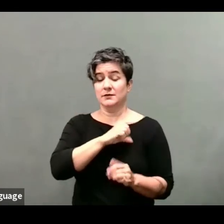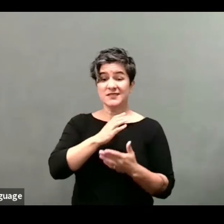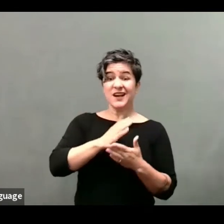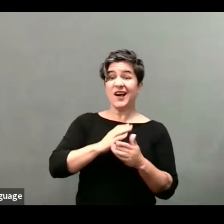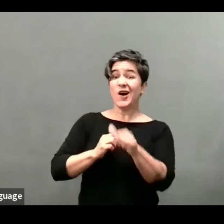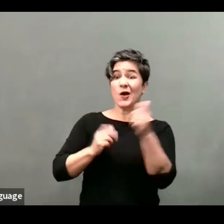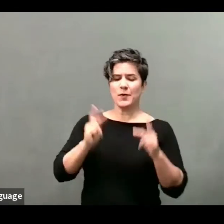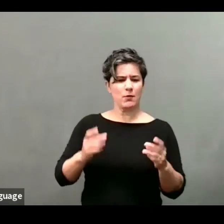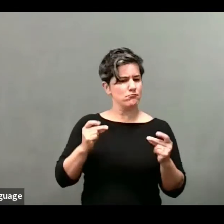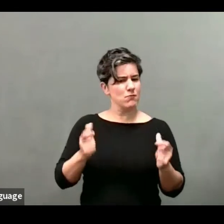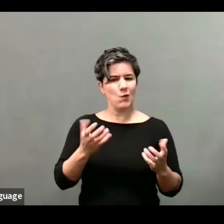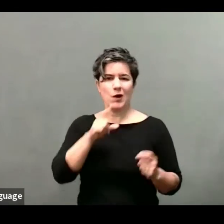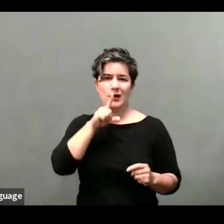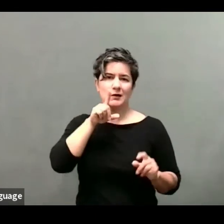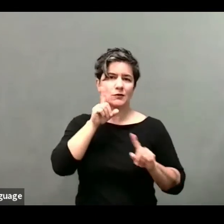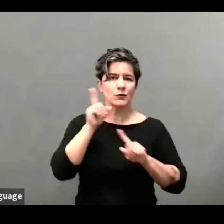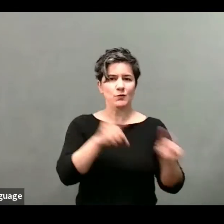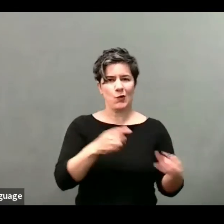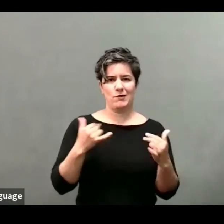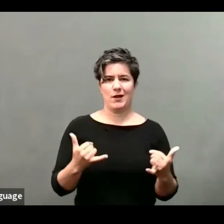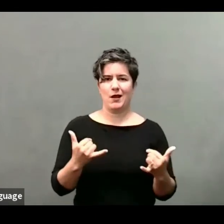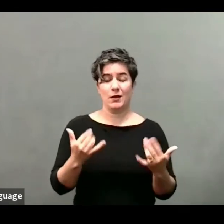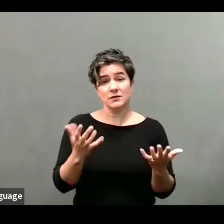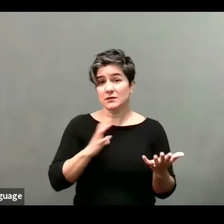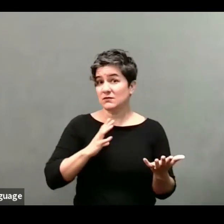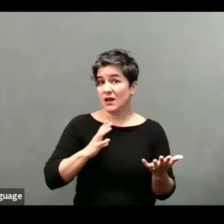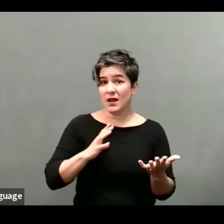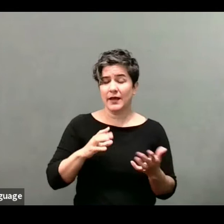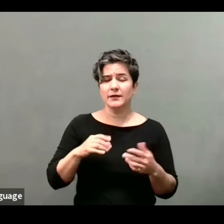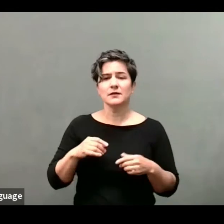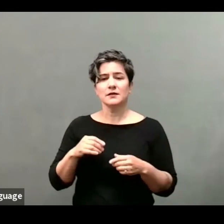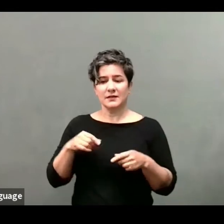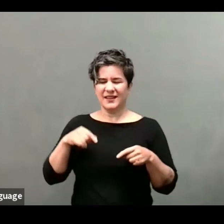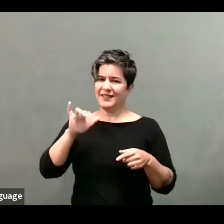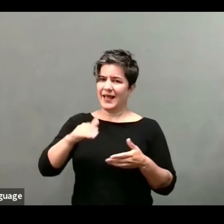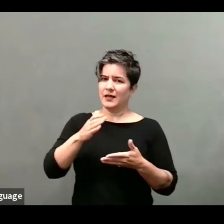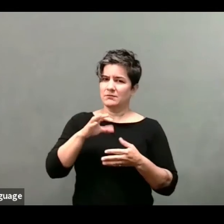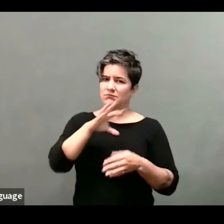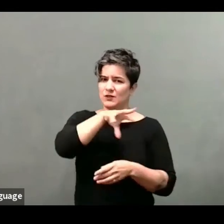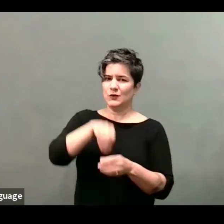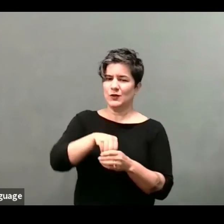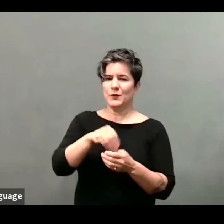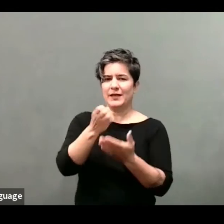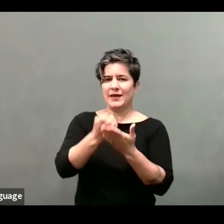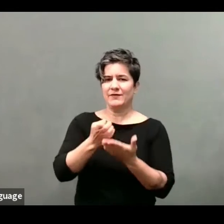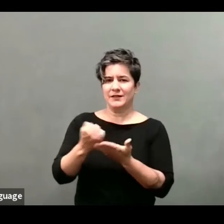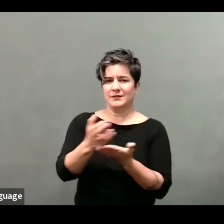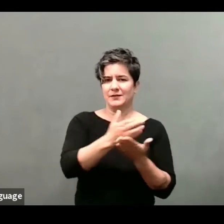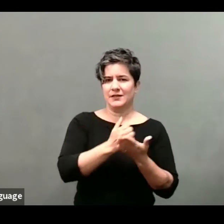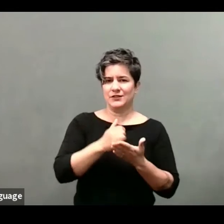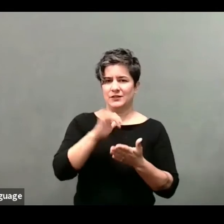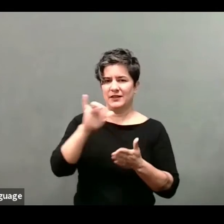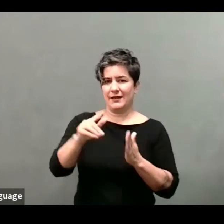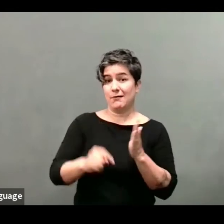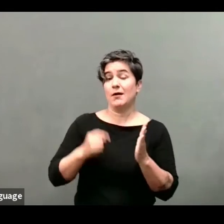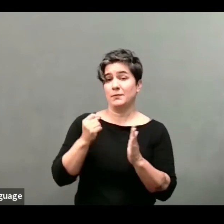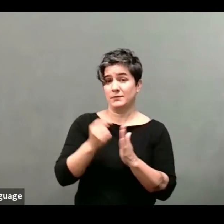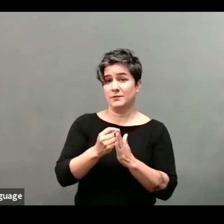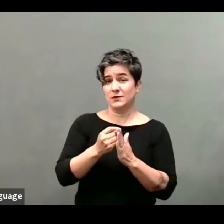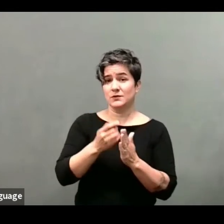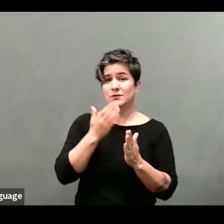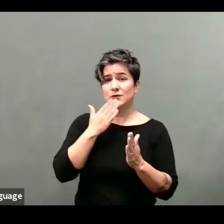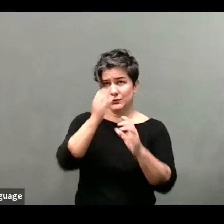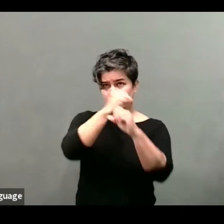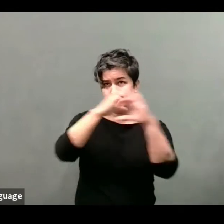they will be interviewed by a police officer as part of the evidence collection. And so that's something to keep in mind. So